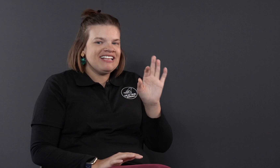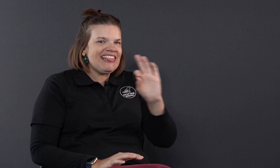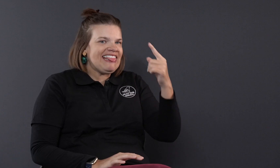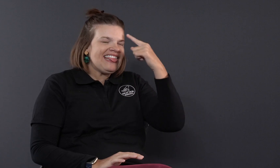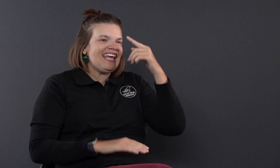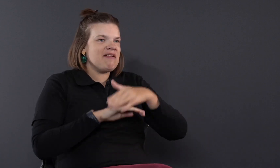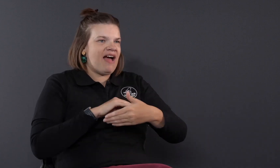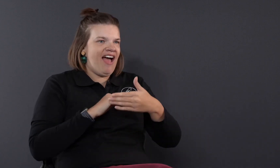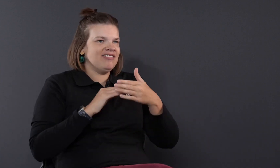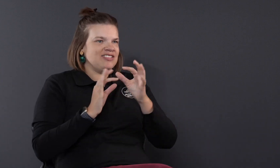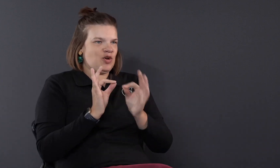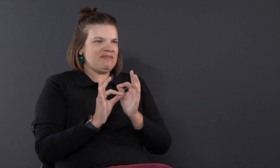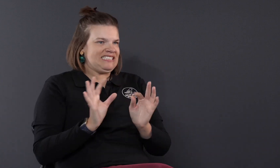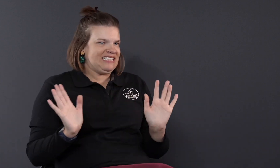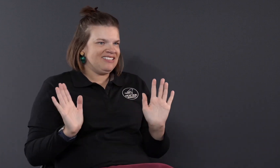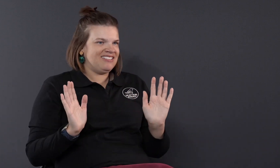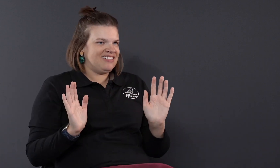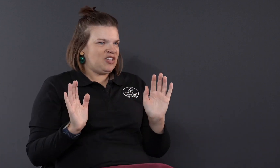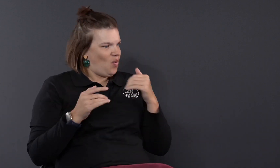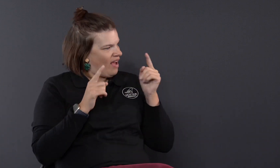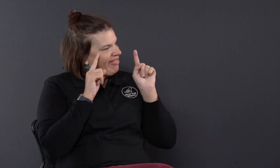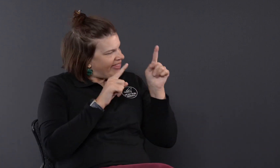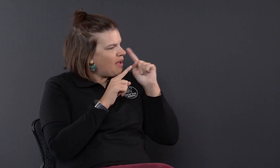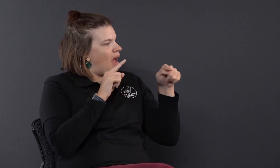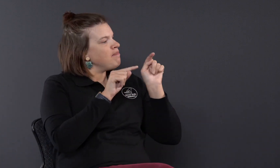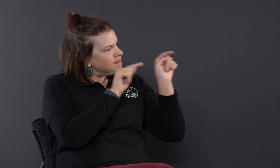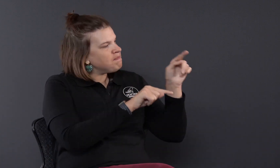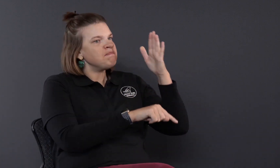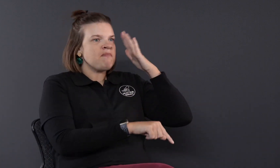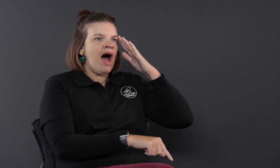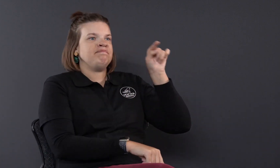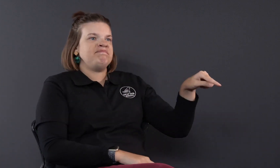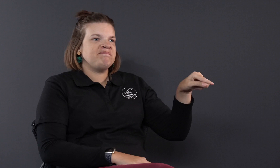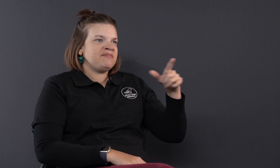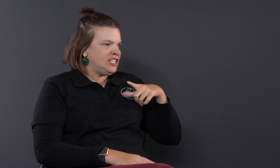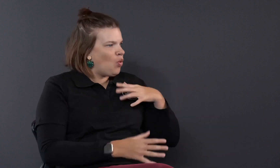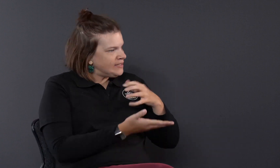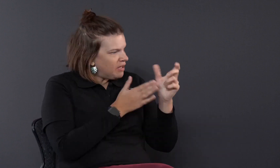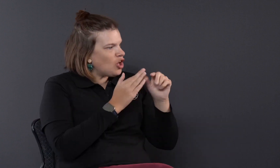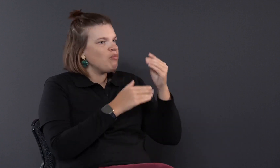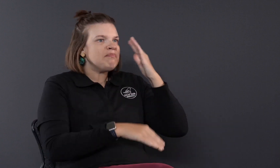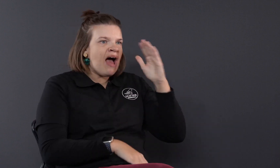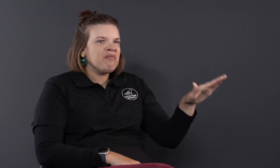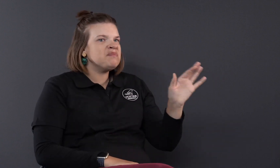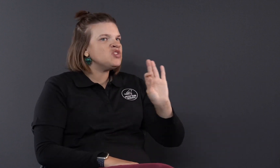Mum. The last thing I was thinking about was arranging interpreters. All I could think about was her and us spending time